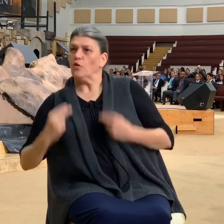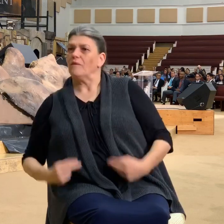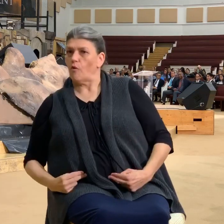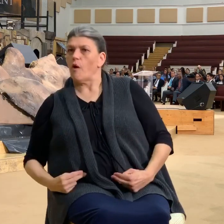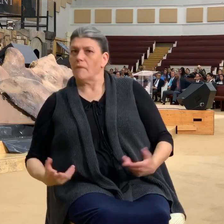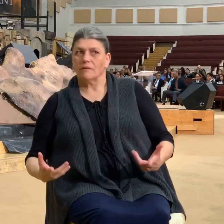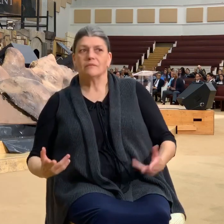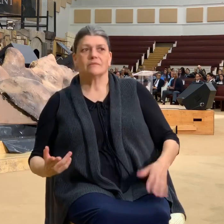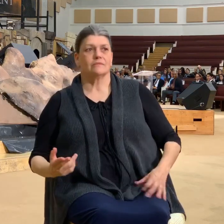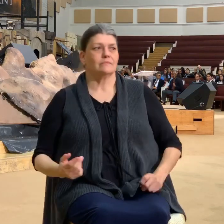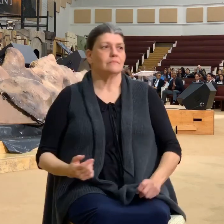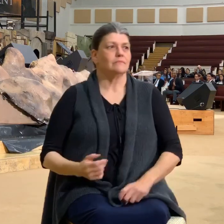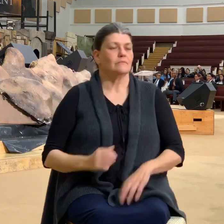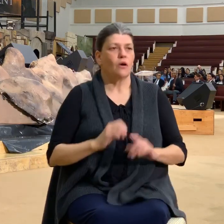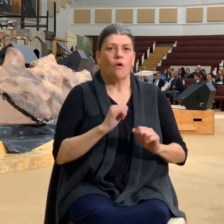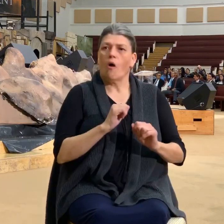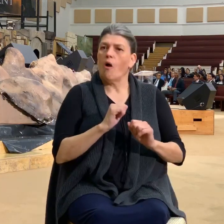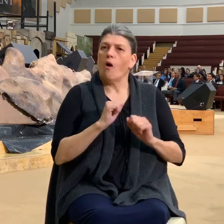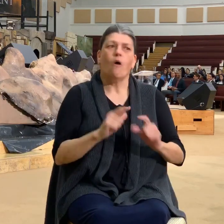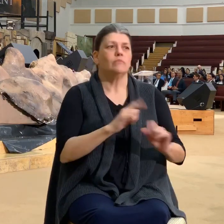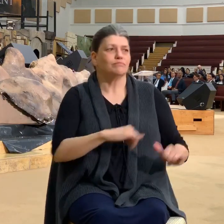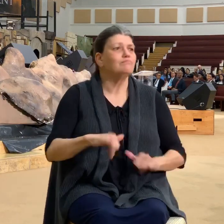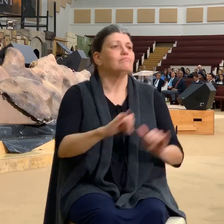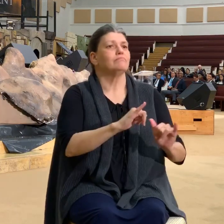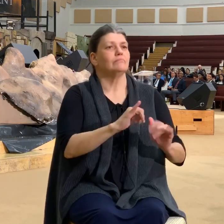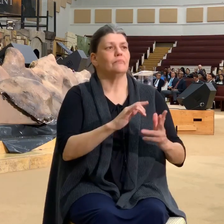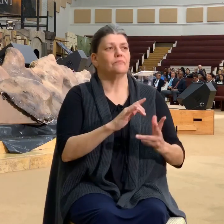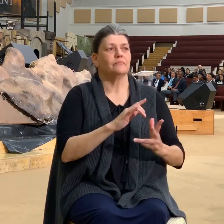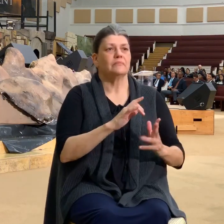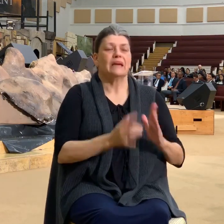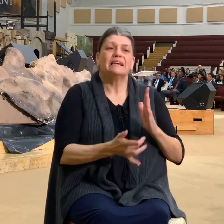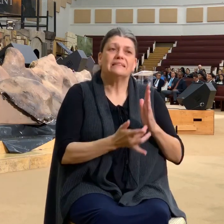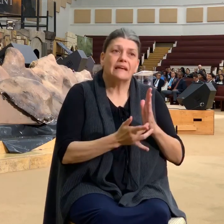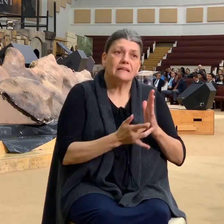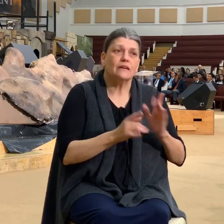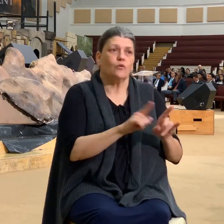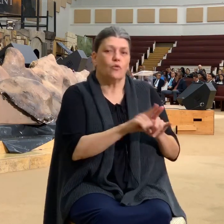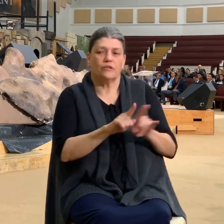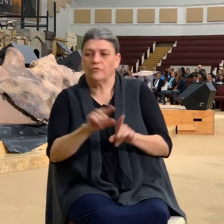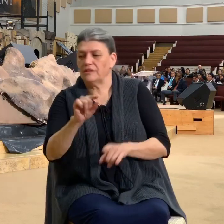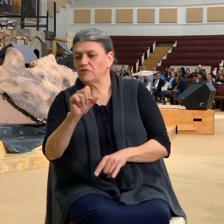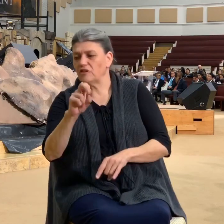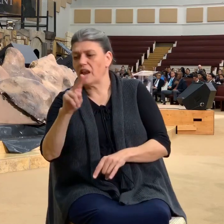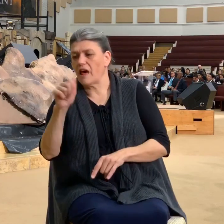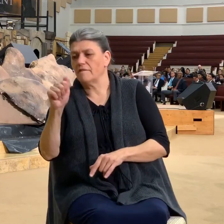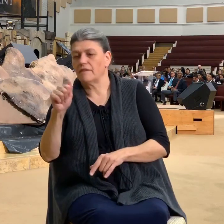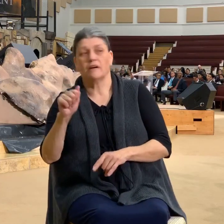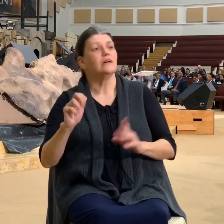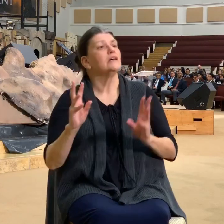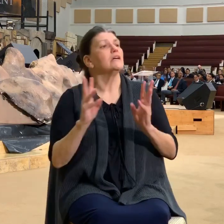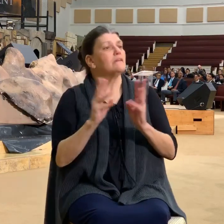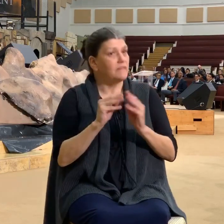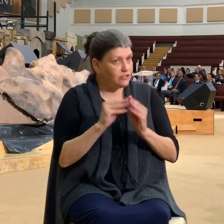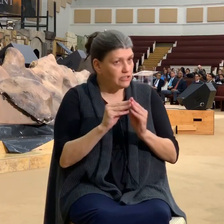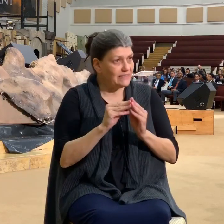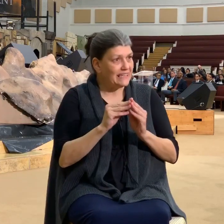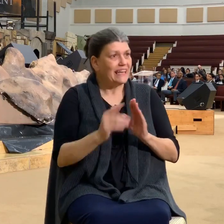uniform. It is technically, according to the Geneva Convention, it is technically illegal